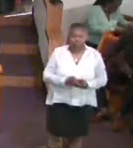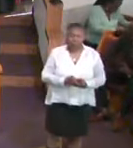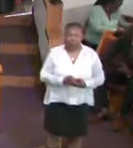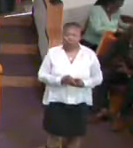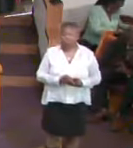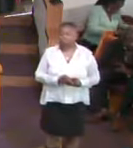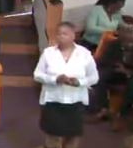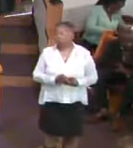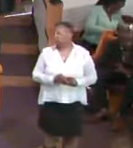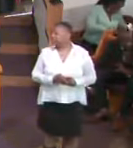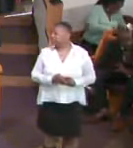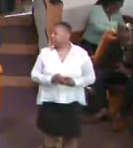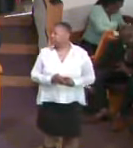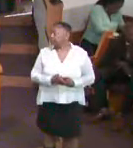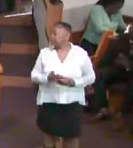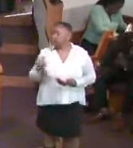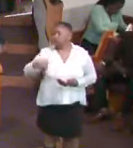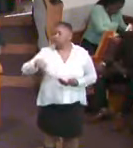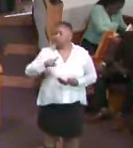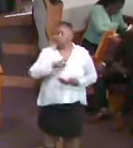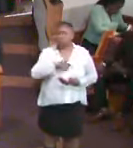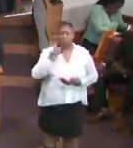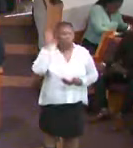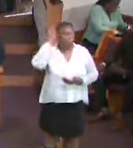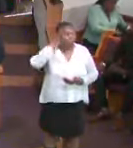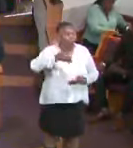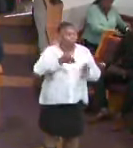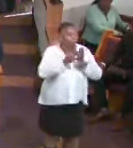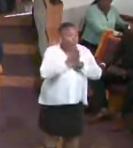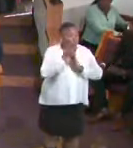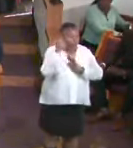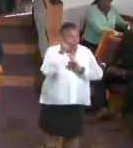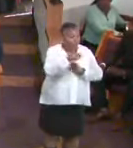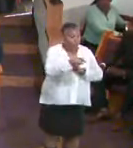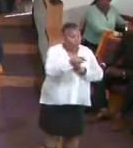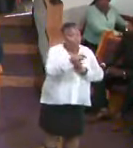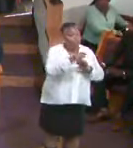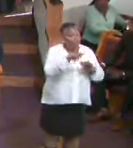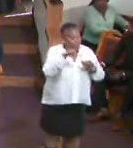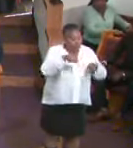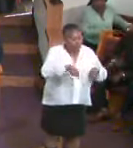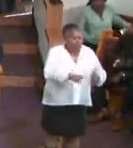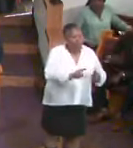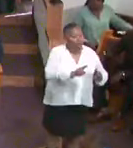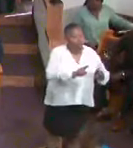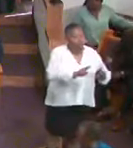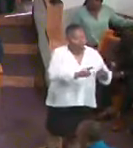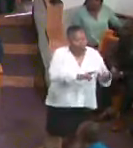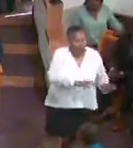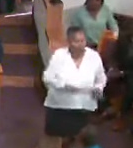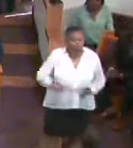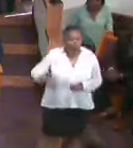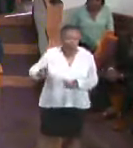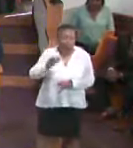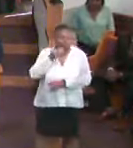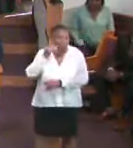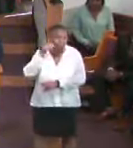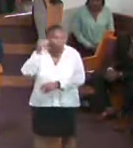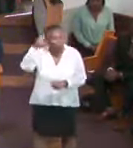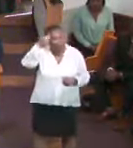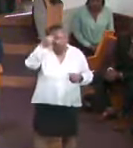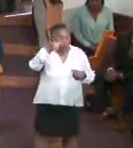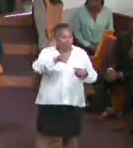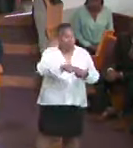And we will be praying for you as you make your journey home. Remember,